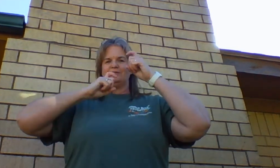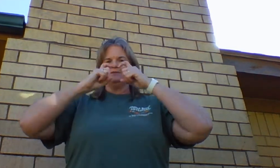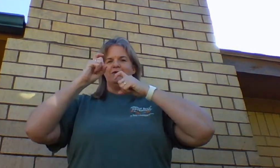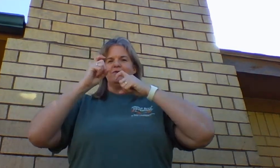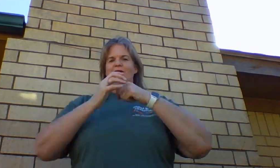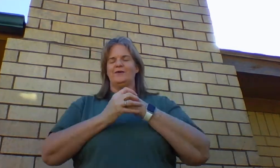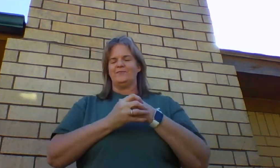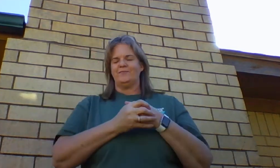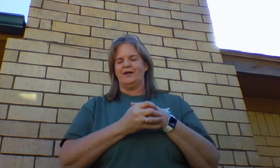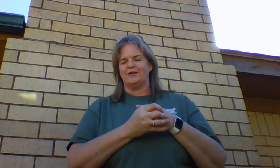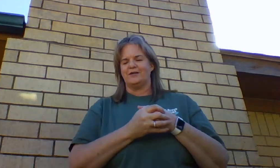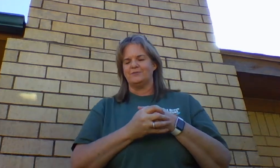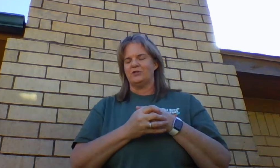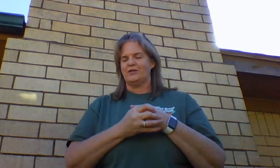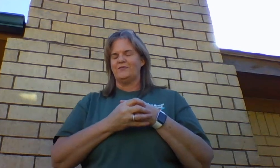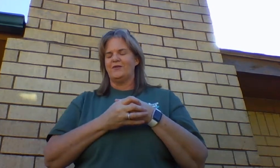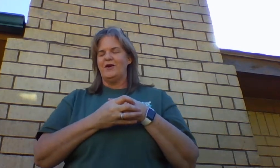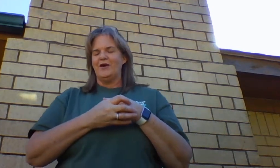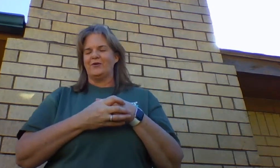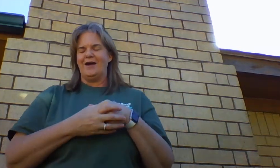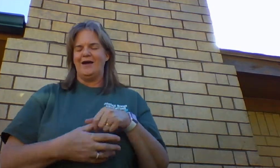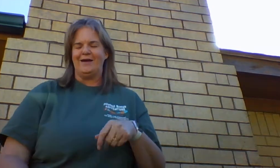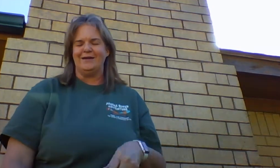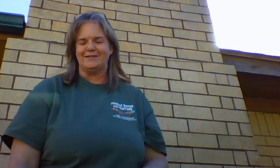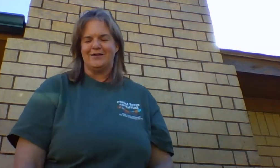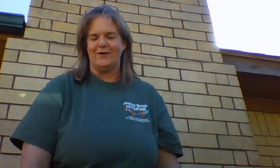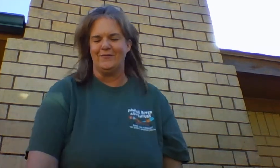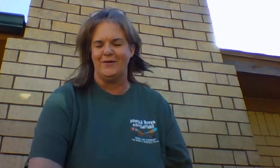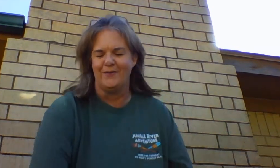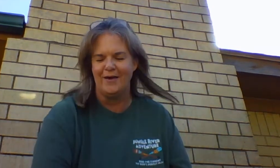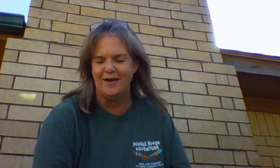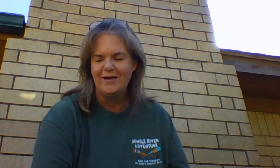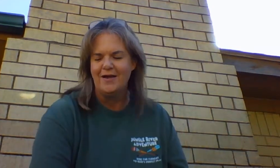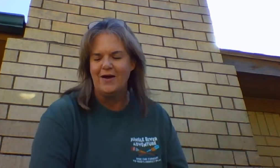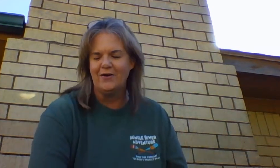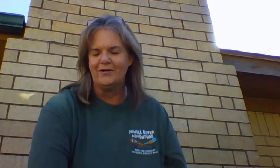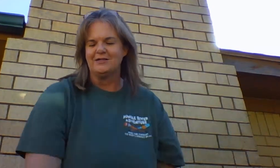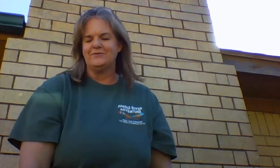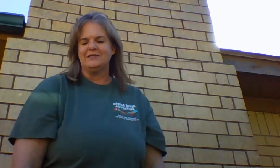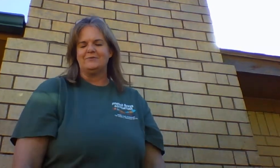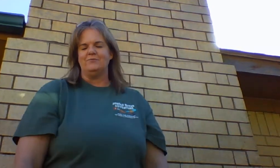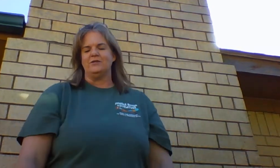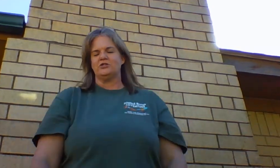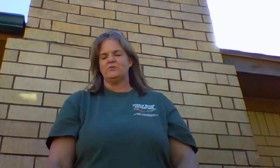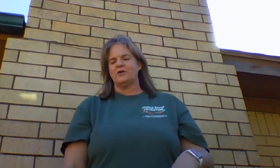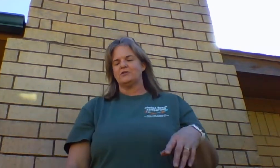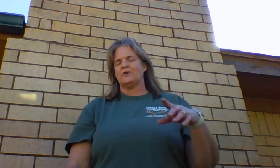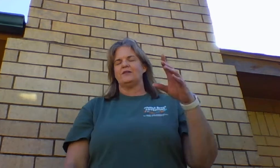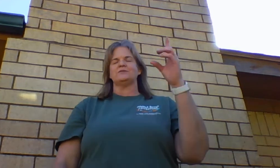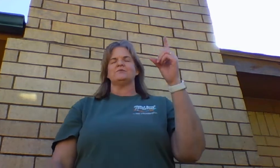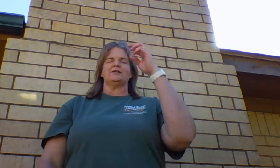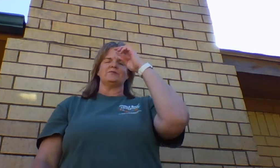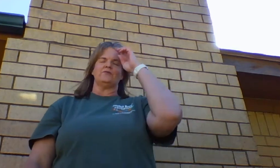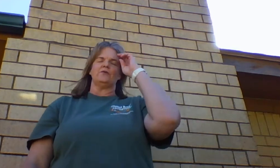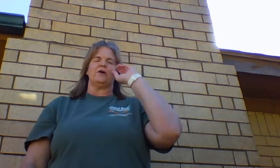expression. Okay. I think I'm straight there. Okay. Sorry about that. Our next one is mission. We also had this one last week for our other